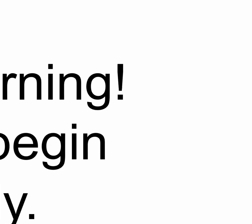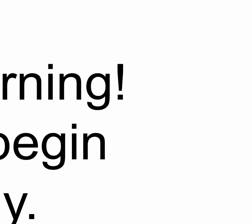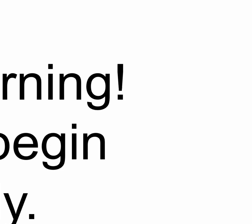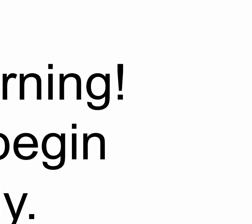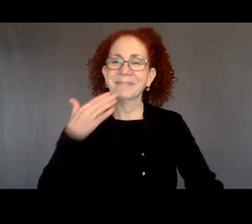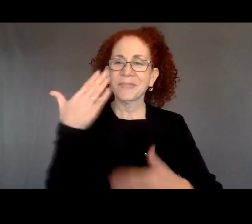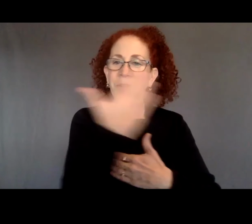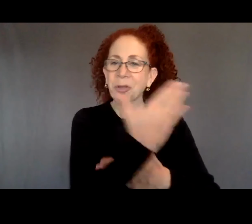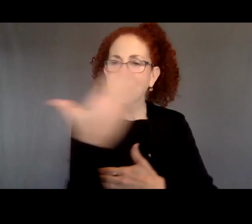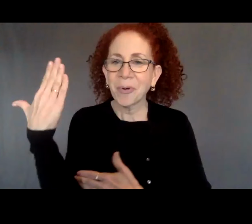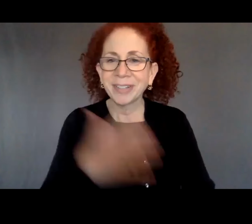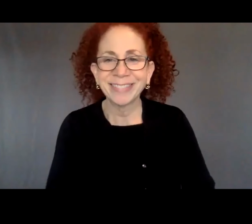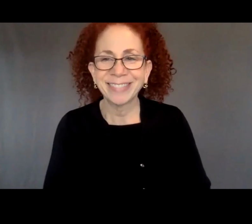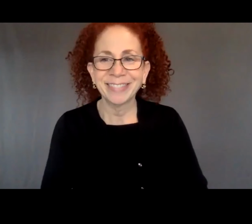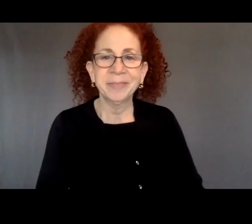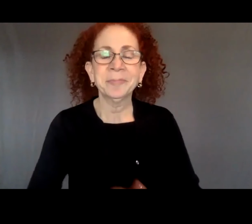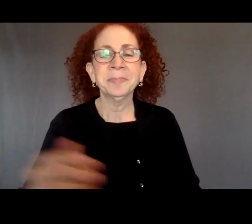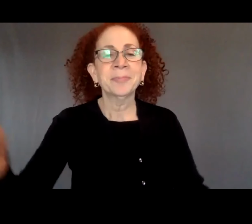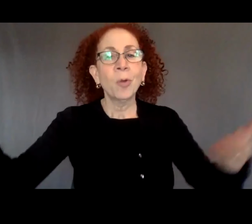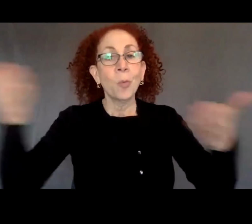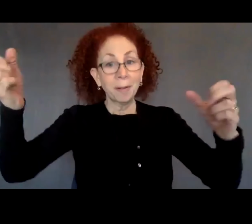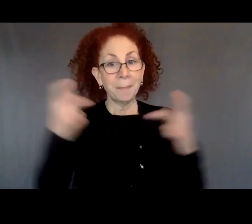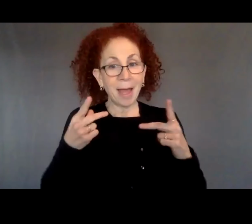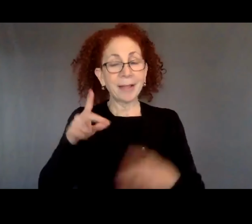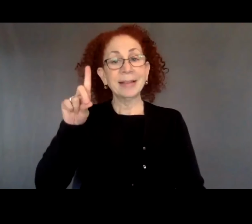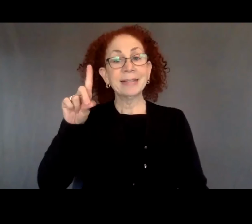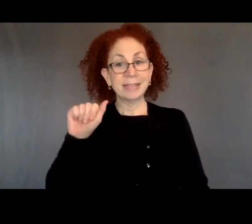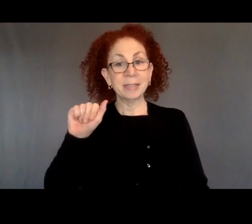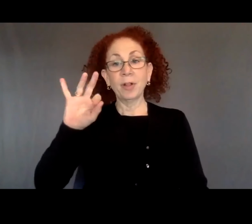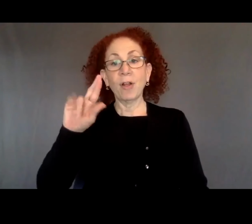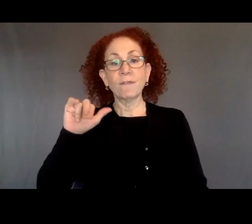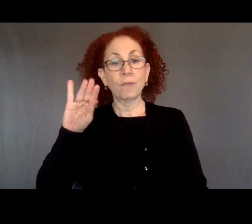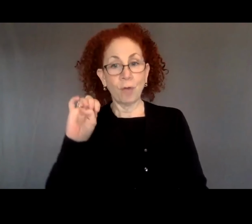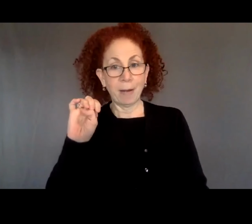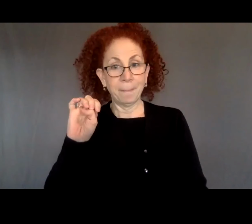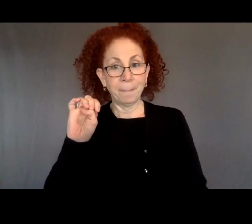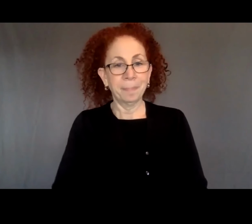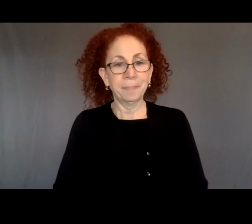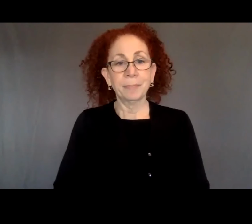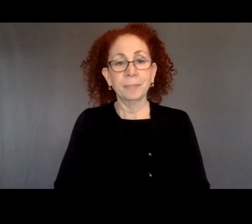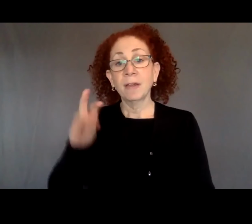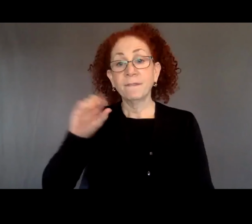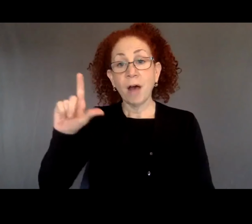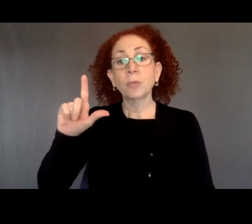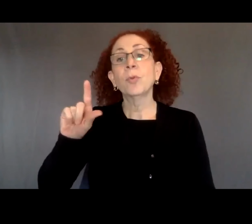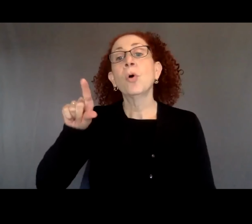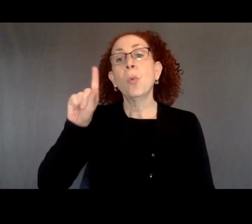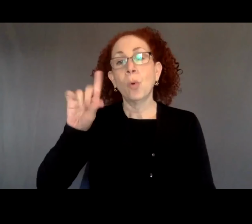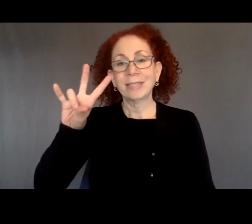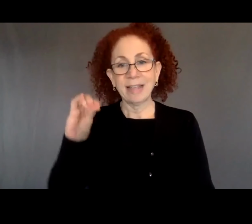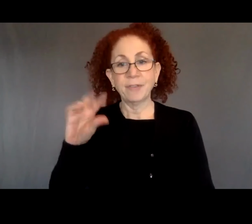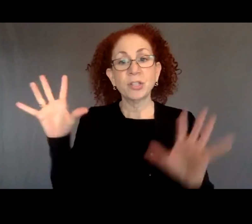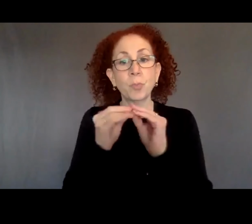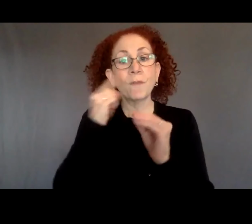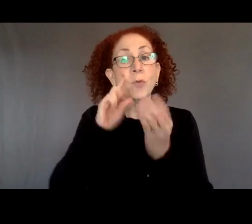Good morning, and welcome back to the Disability Frame, the Volume 170 Symposium for the